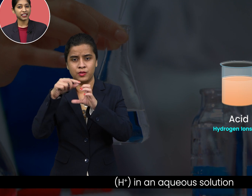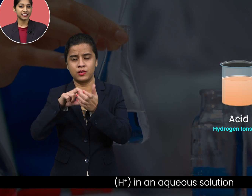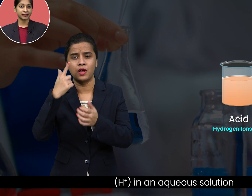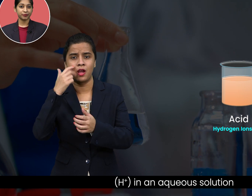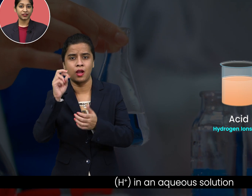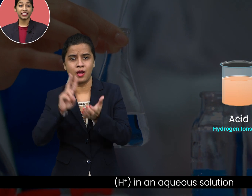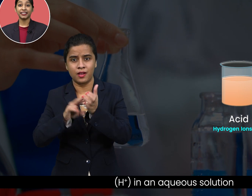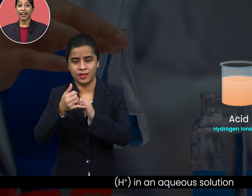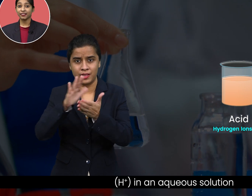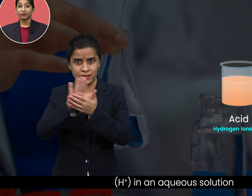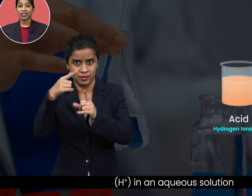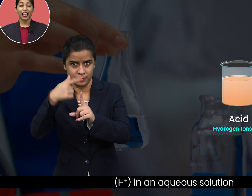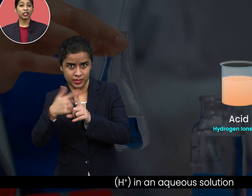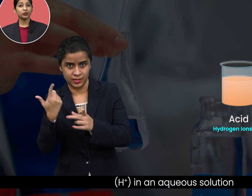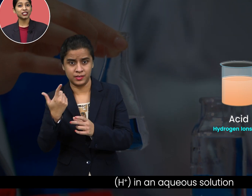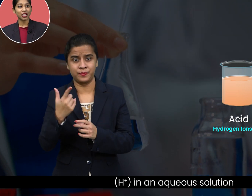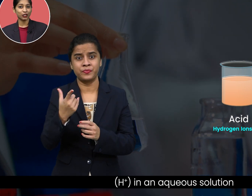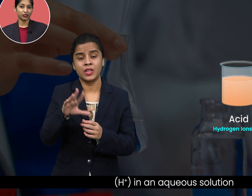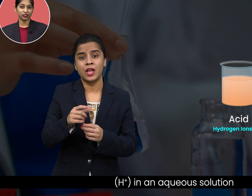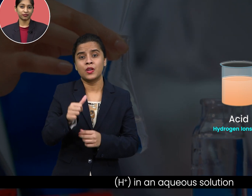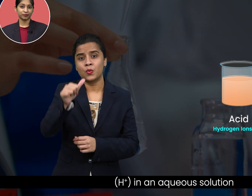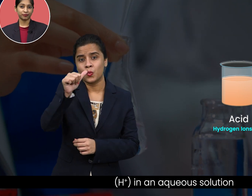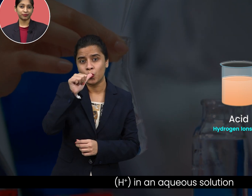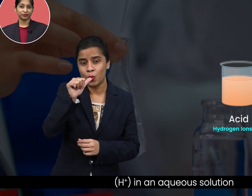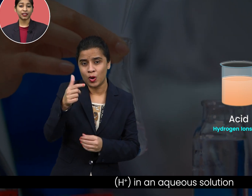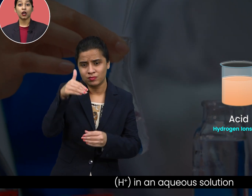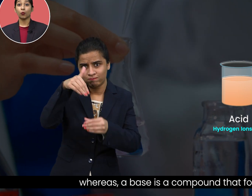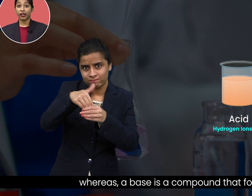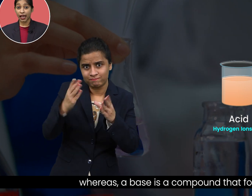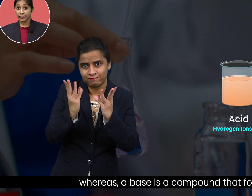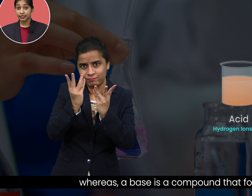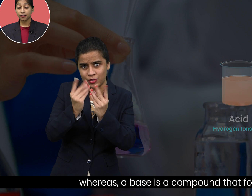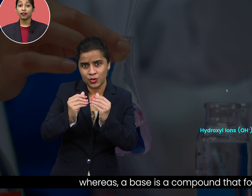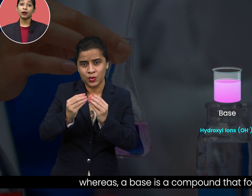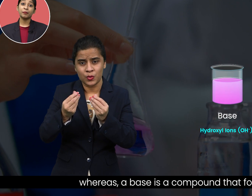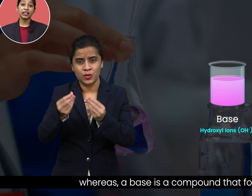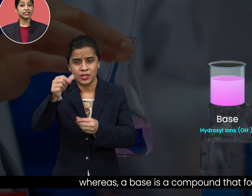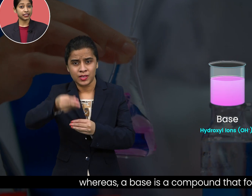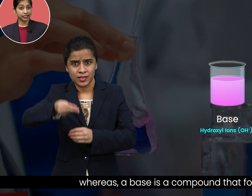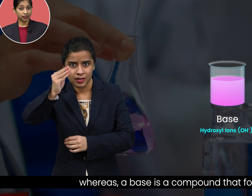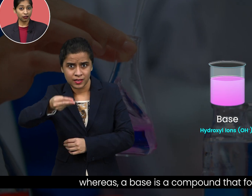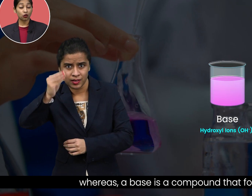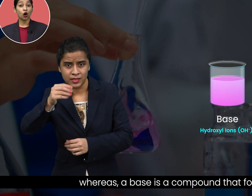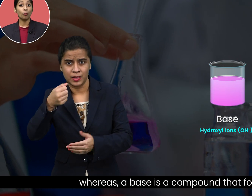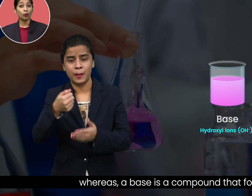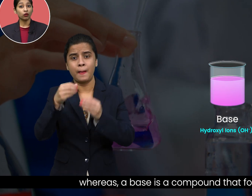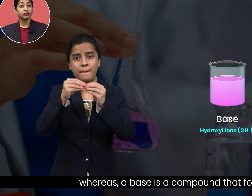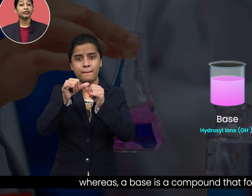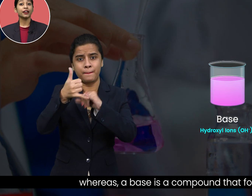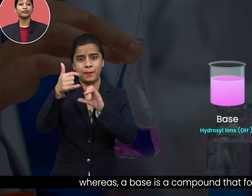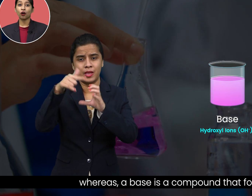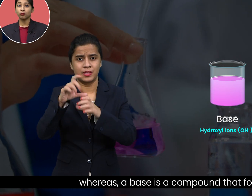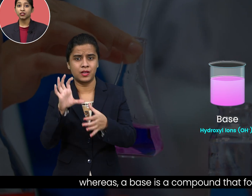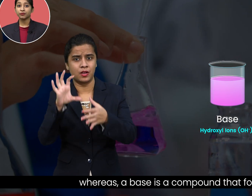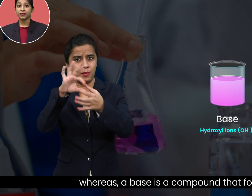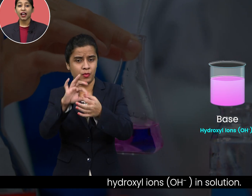H+, in an aqueous solution, whereas a base is a compound